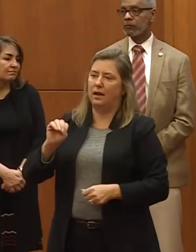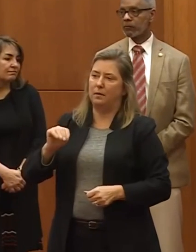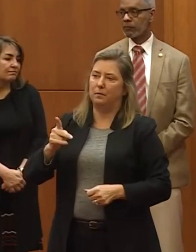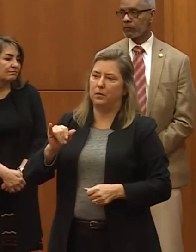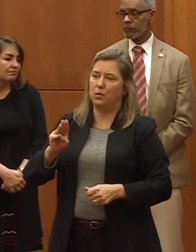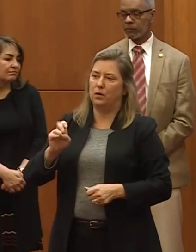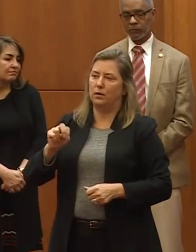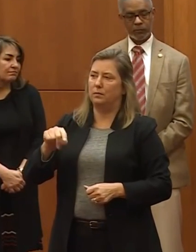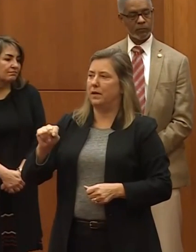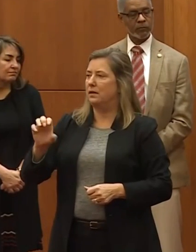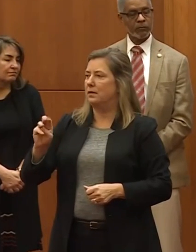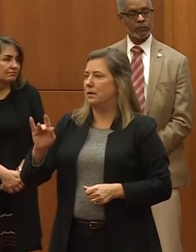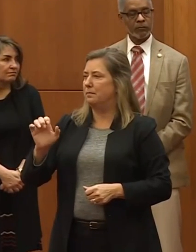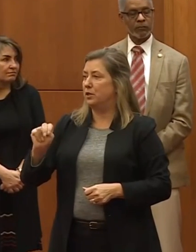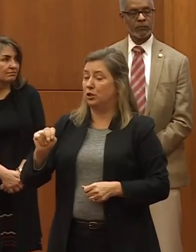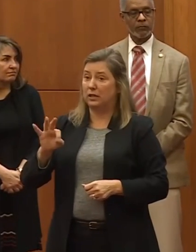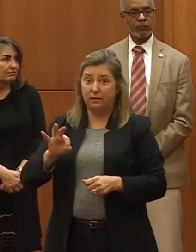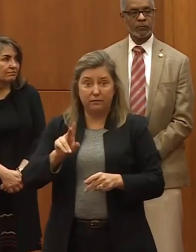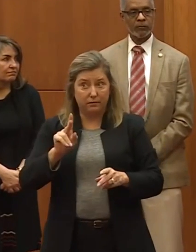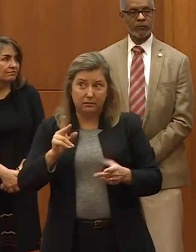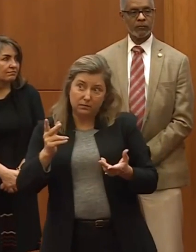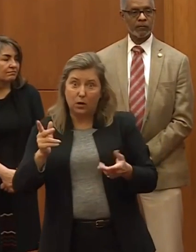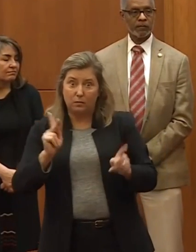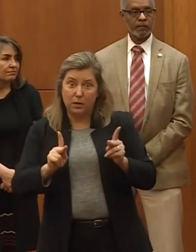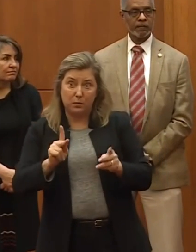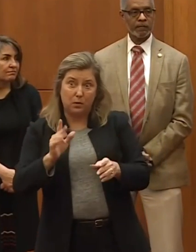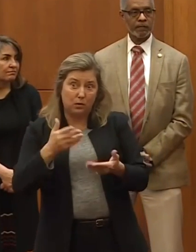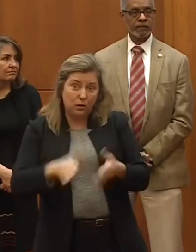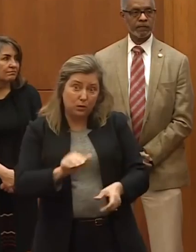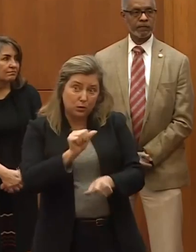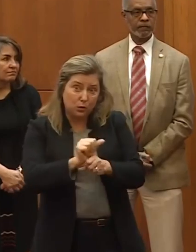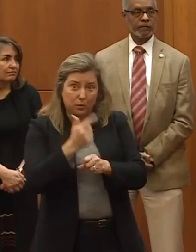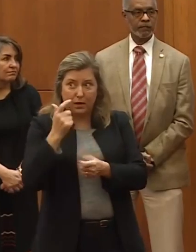mandating, then unemployment benefits will be allowed